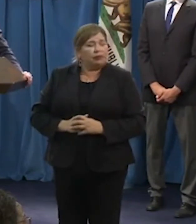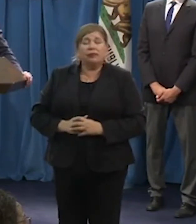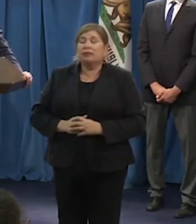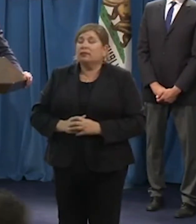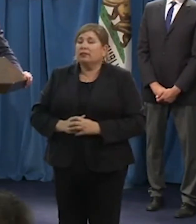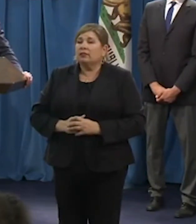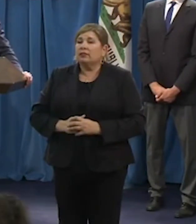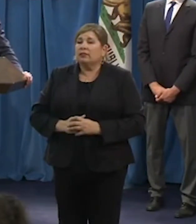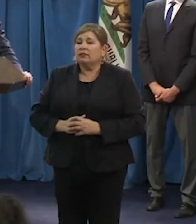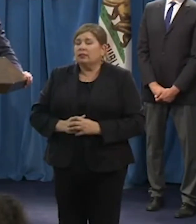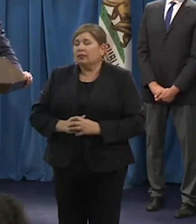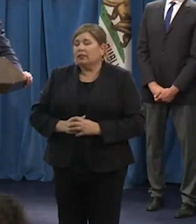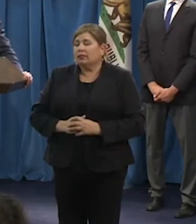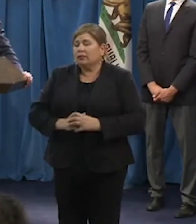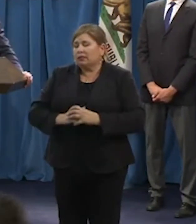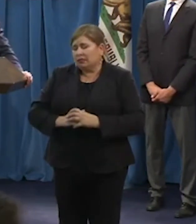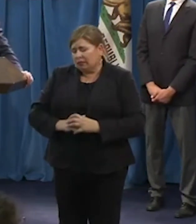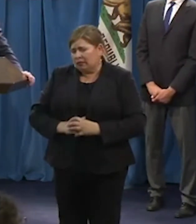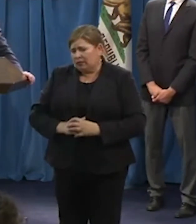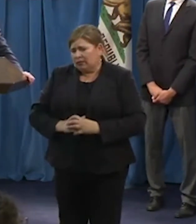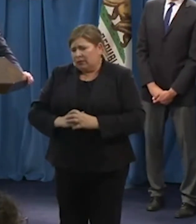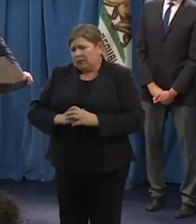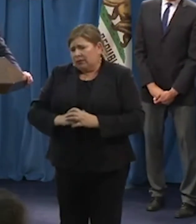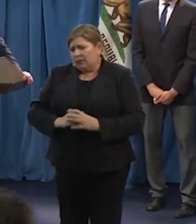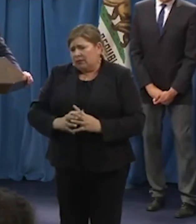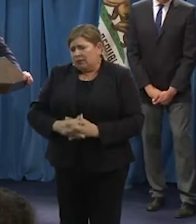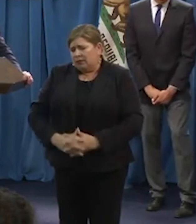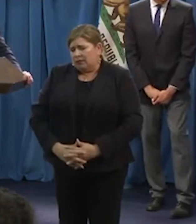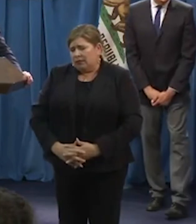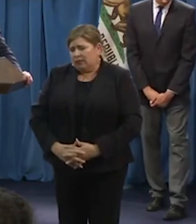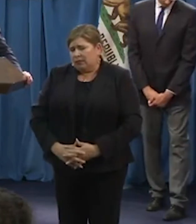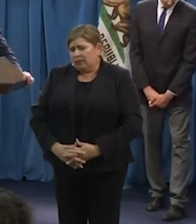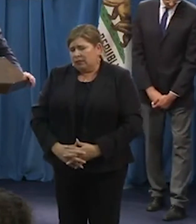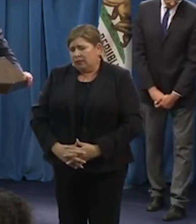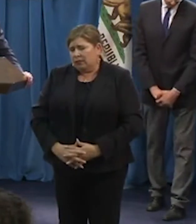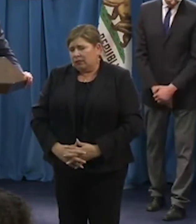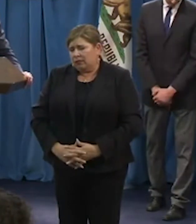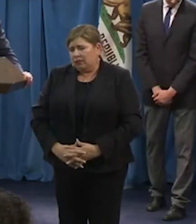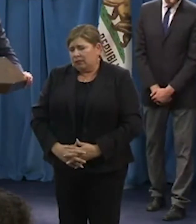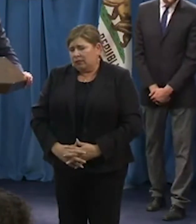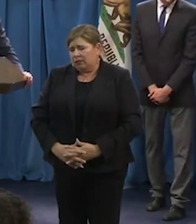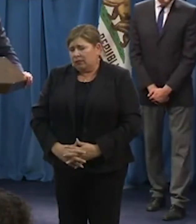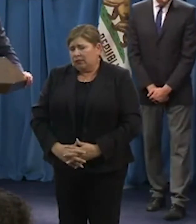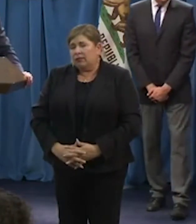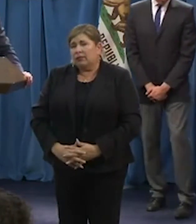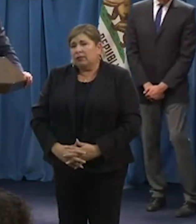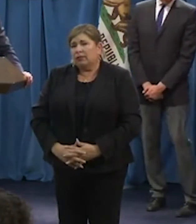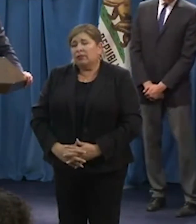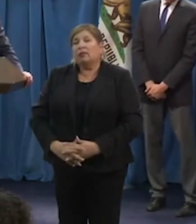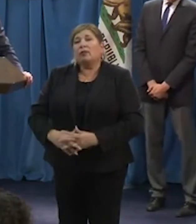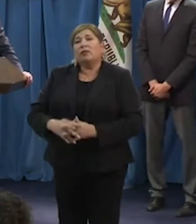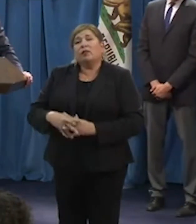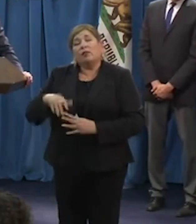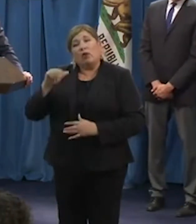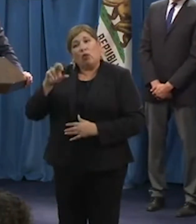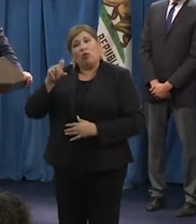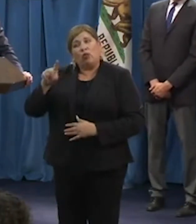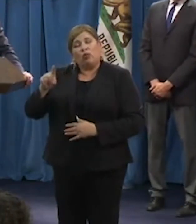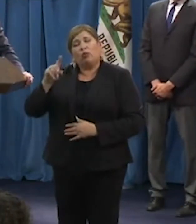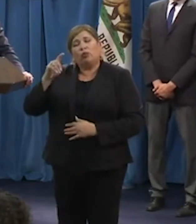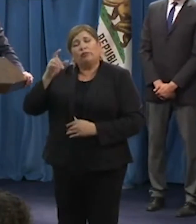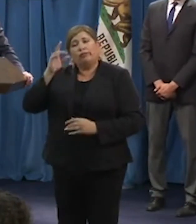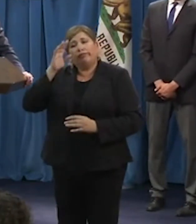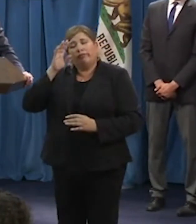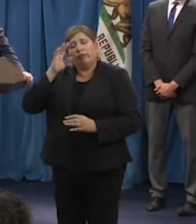Hi, this is Laura Mahoney of Bloomberg Law. Hey, are you quantifying or looking at what the economic impact would